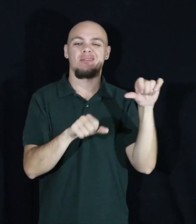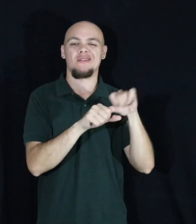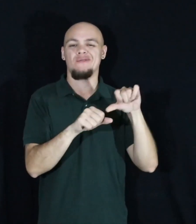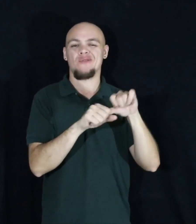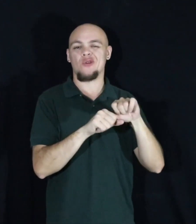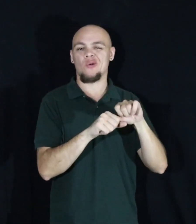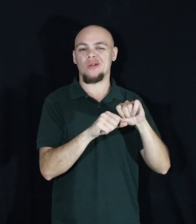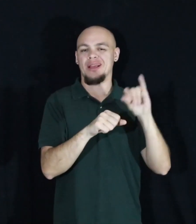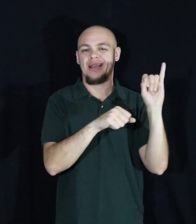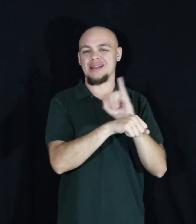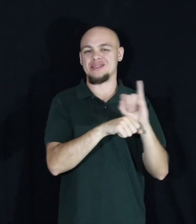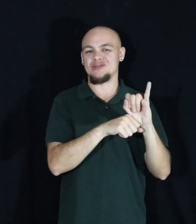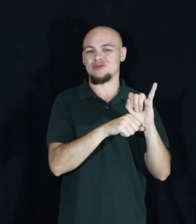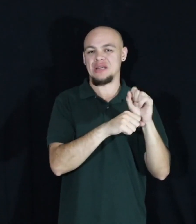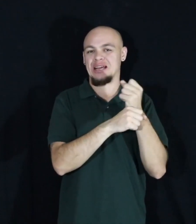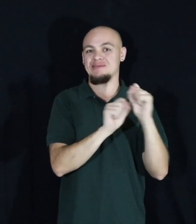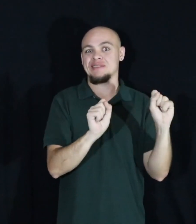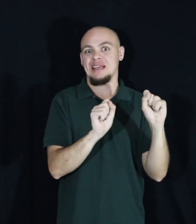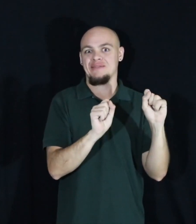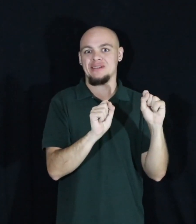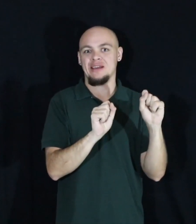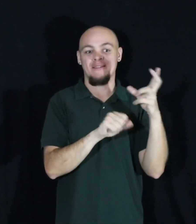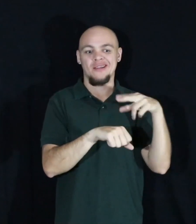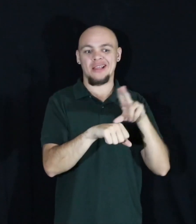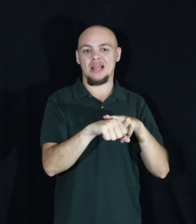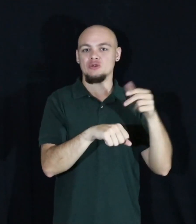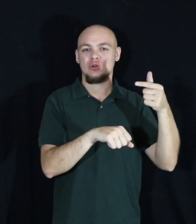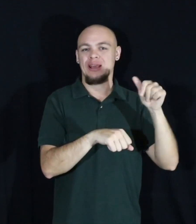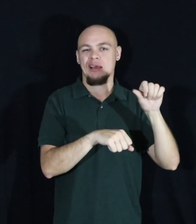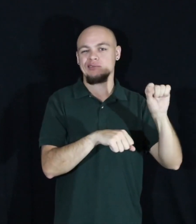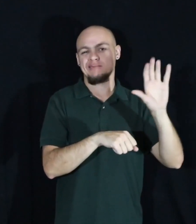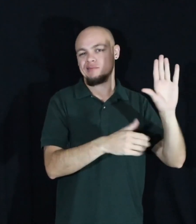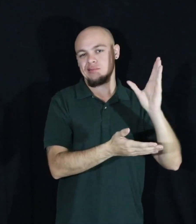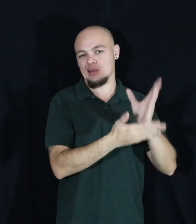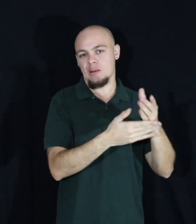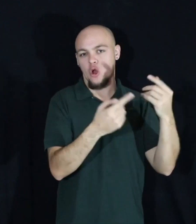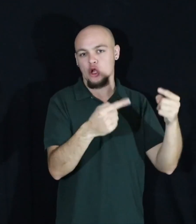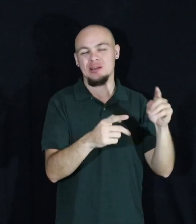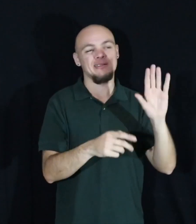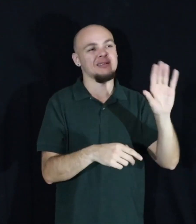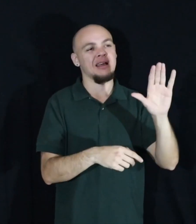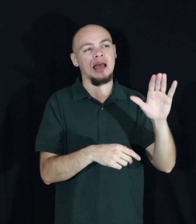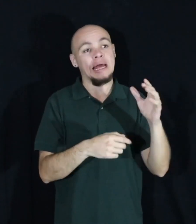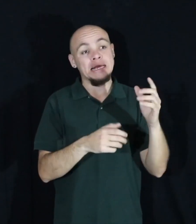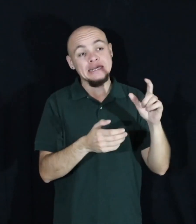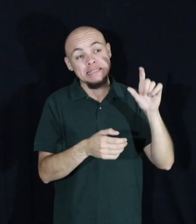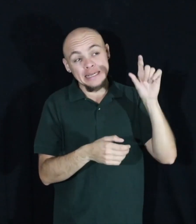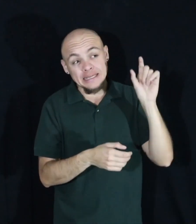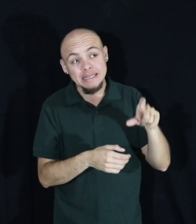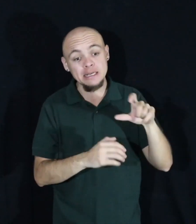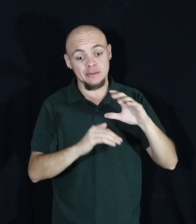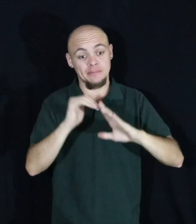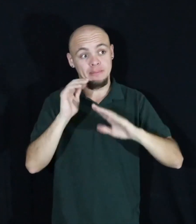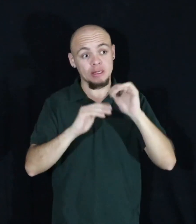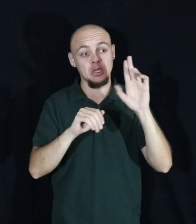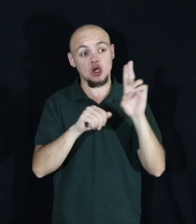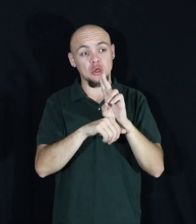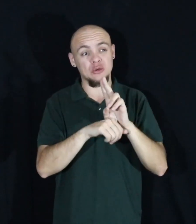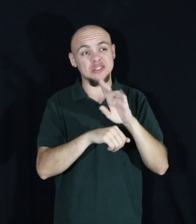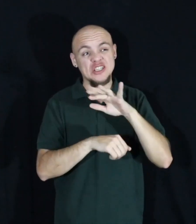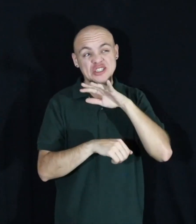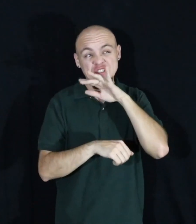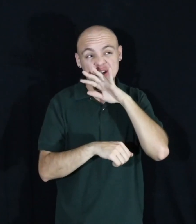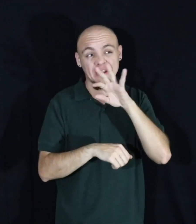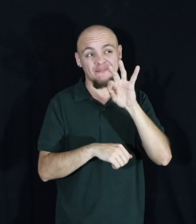industry about the safety of natural gas. Instead, we asked, is it necessary to build our buildings using a dirty fossil